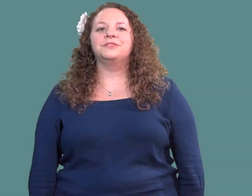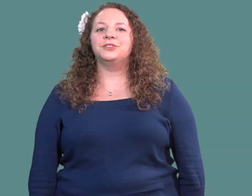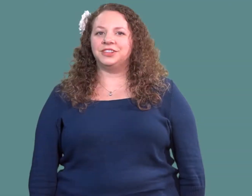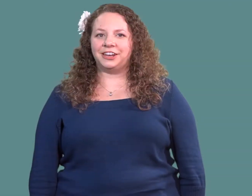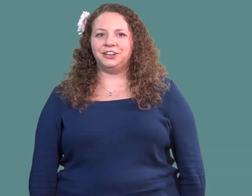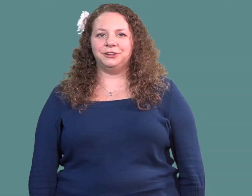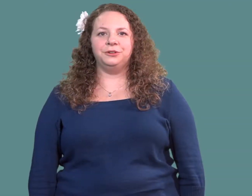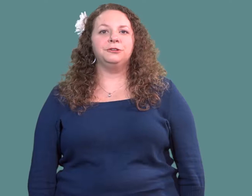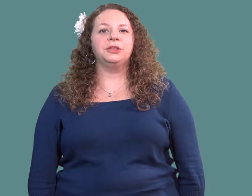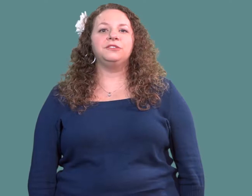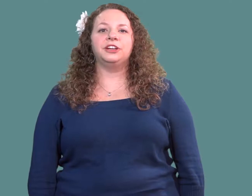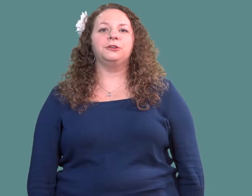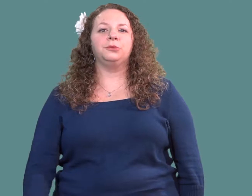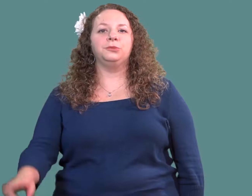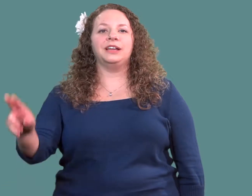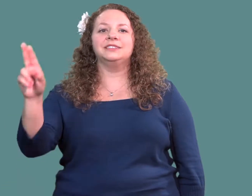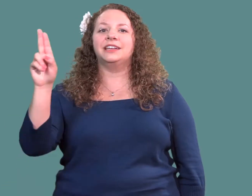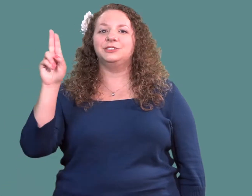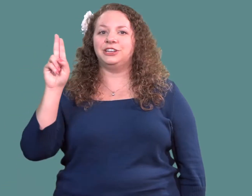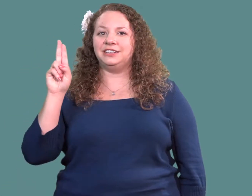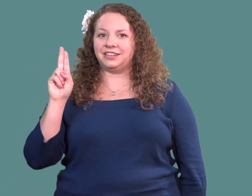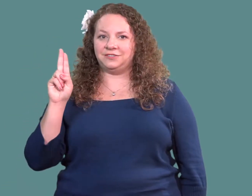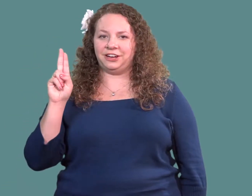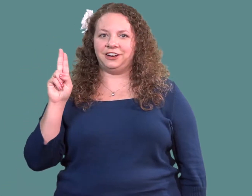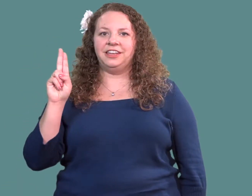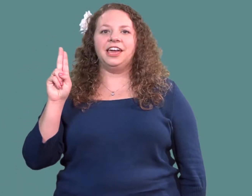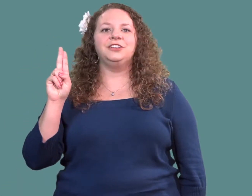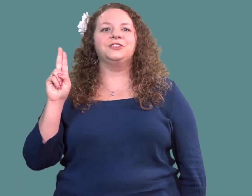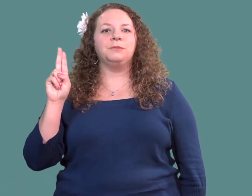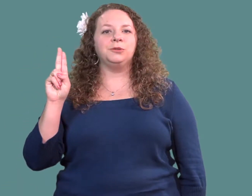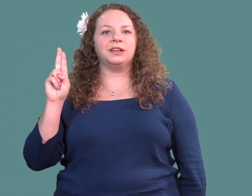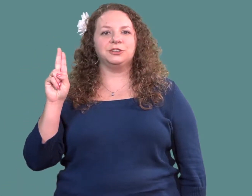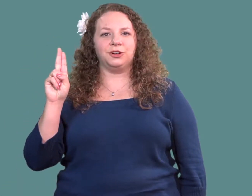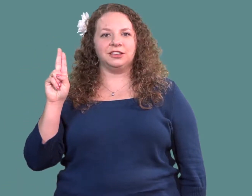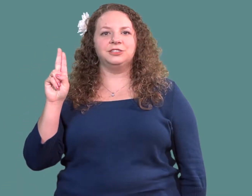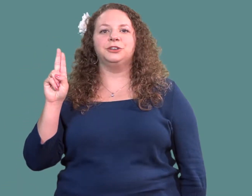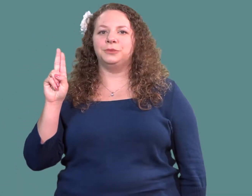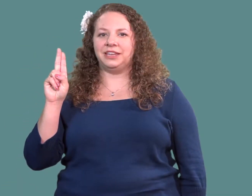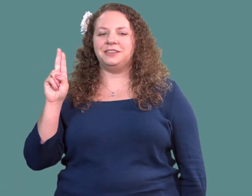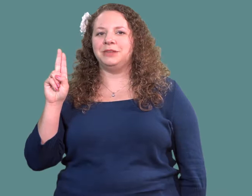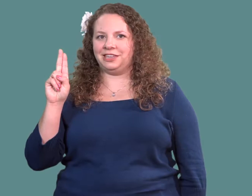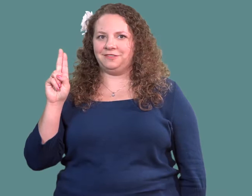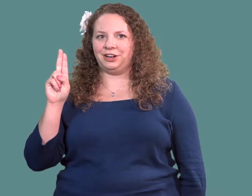For the letter U, your middle finger will rest against your index finger and your thumb will rest across your ring and pinky